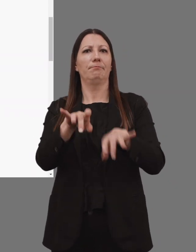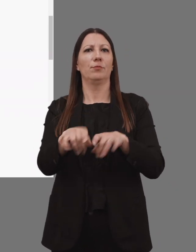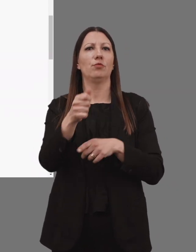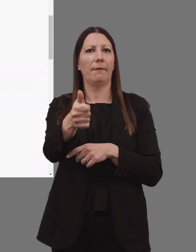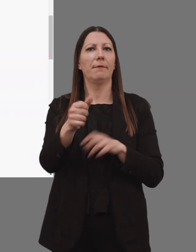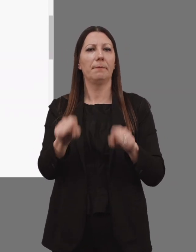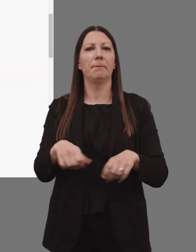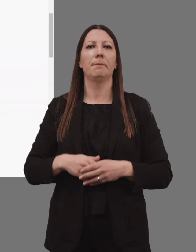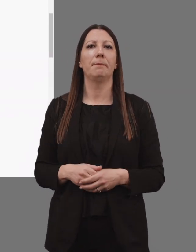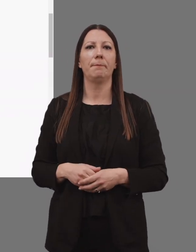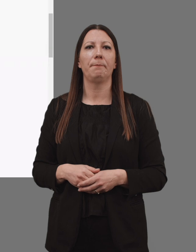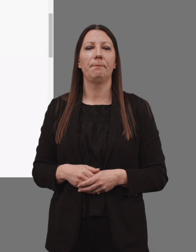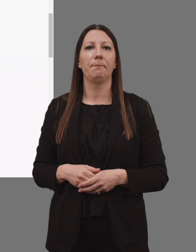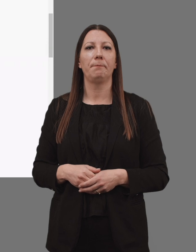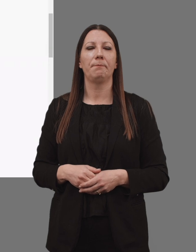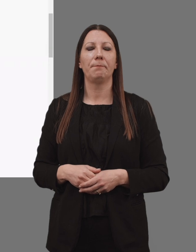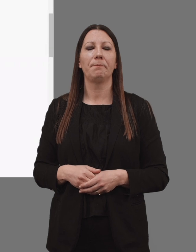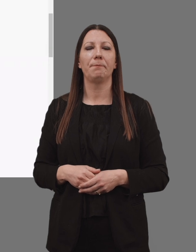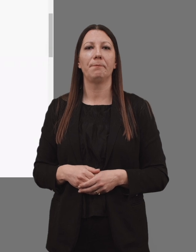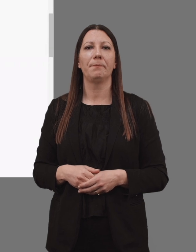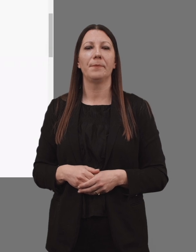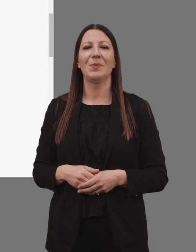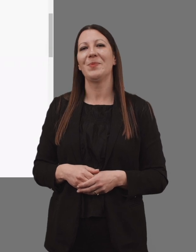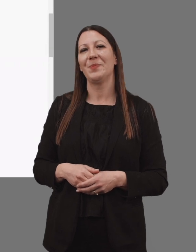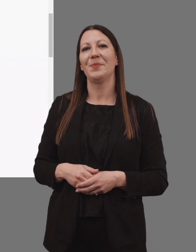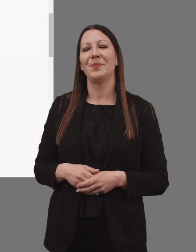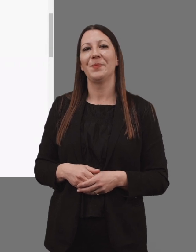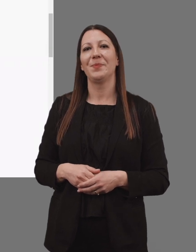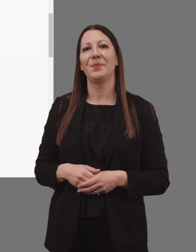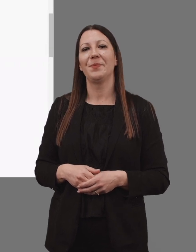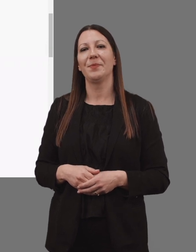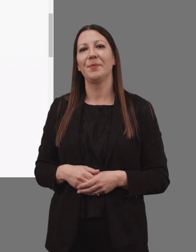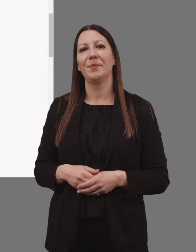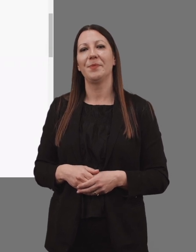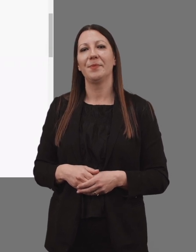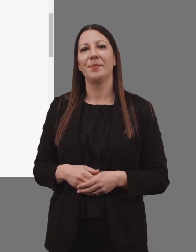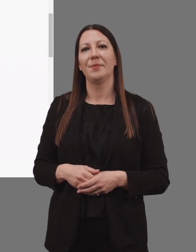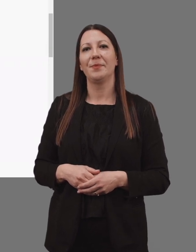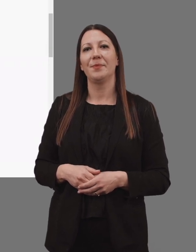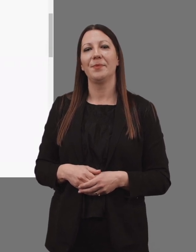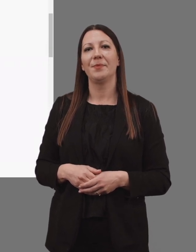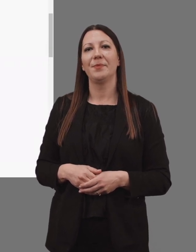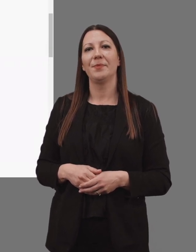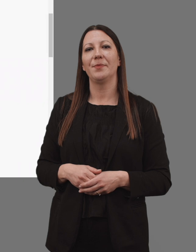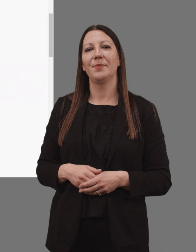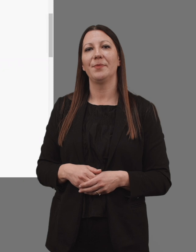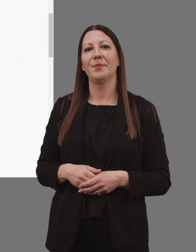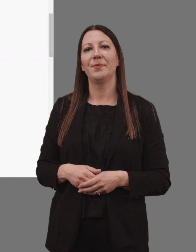it doesn't come up, you can always add it. So we'll do that, and we'll change this